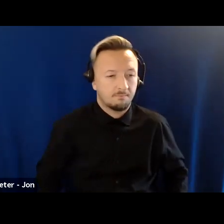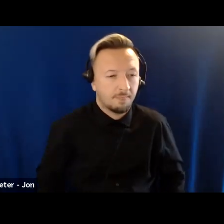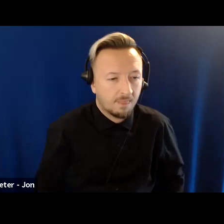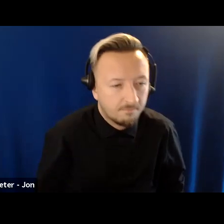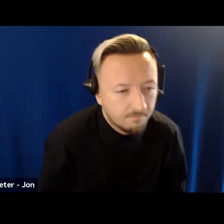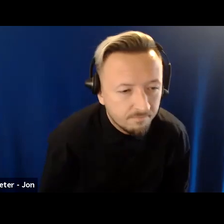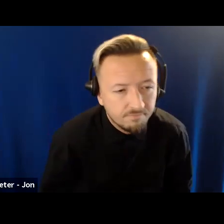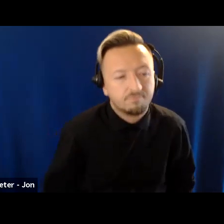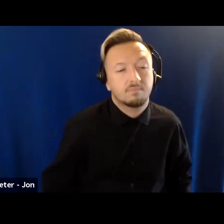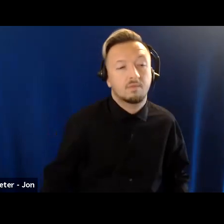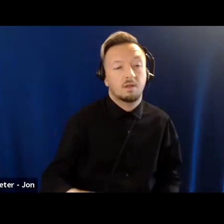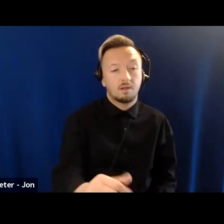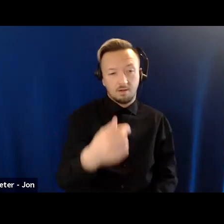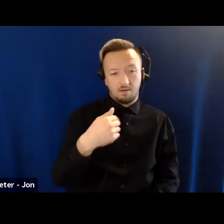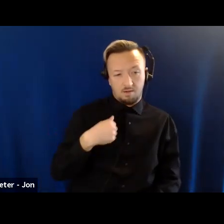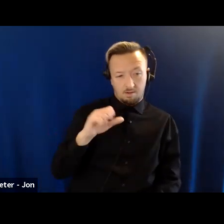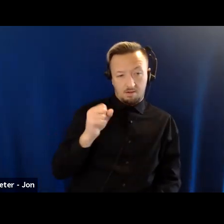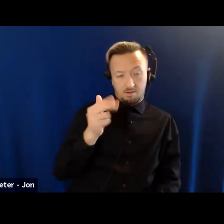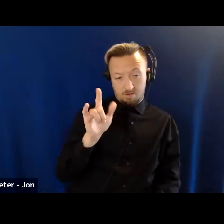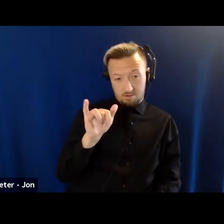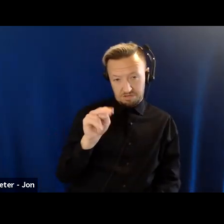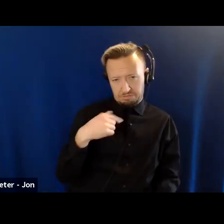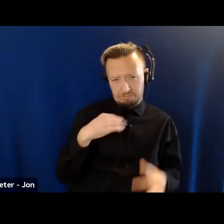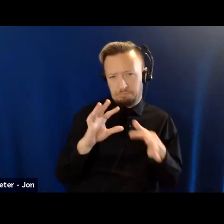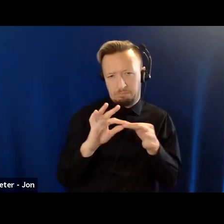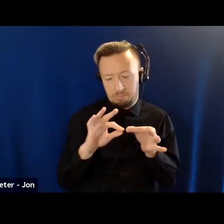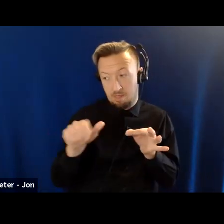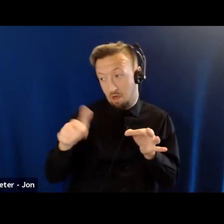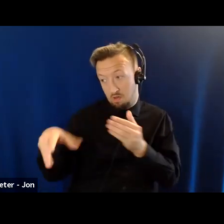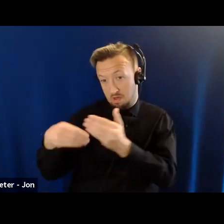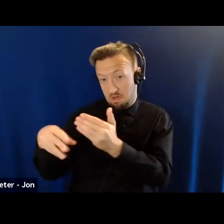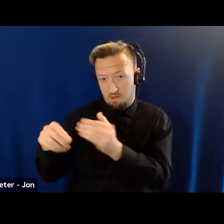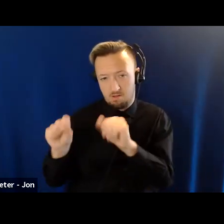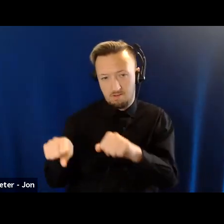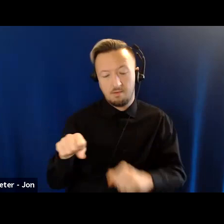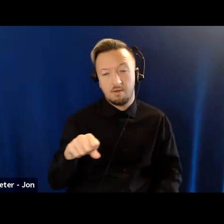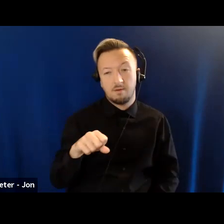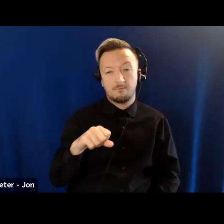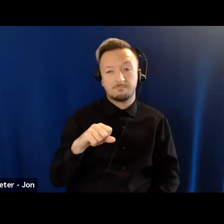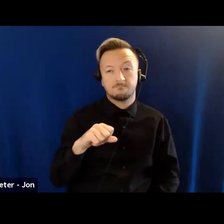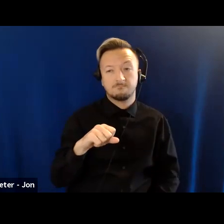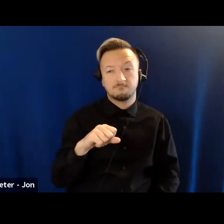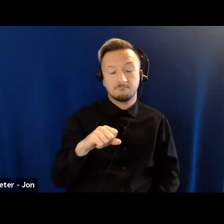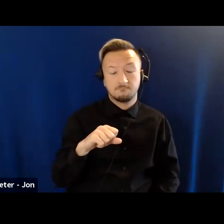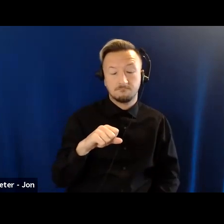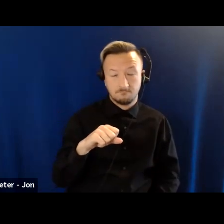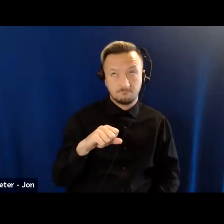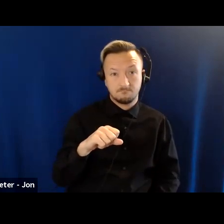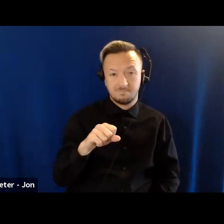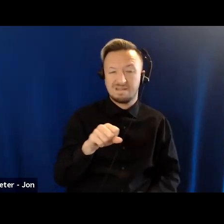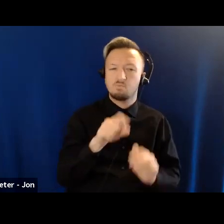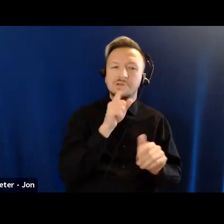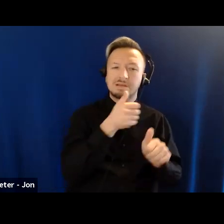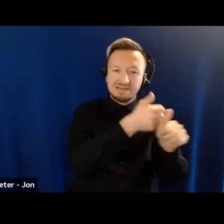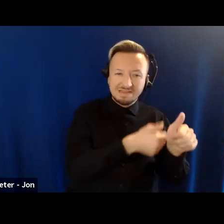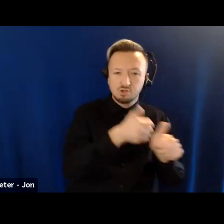This is Shaylin. I'll start and open up for the rest of the panelists to chime in if they'd like, but I'll first start by saying it is a